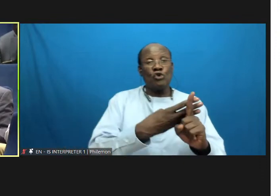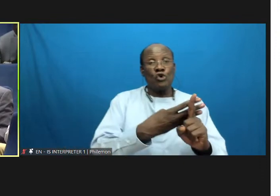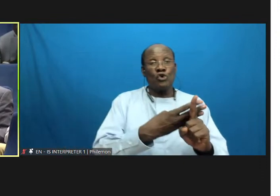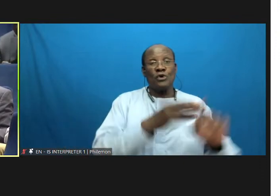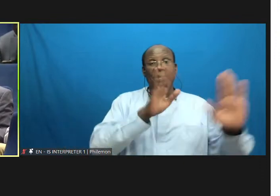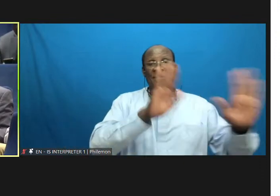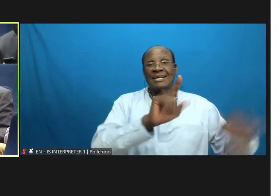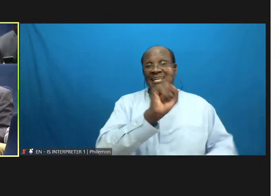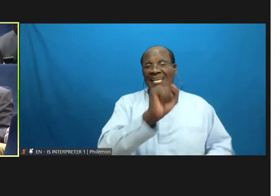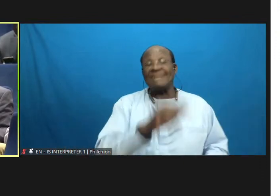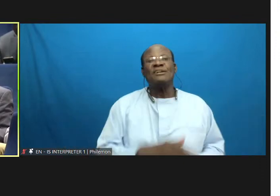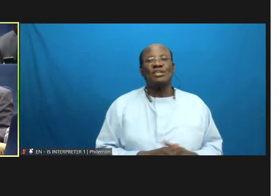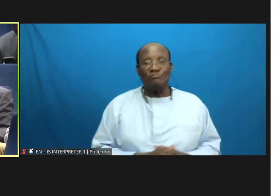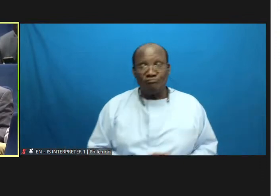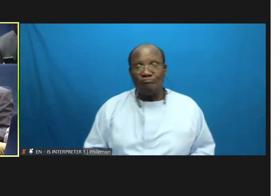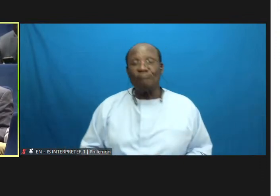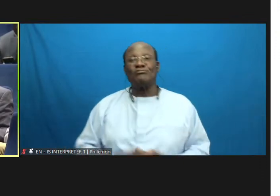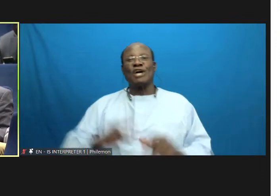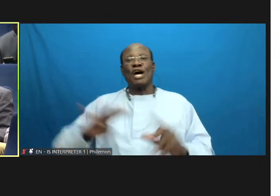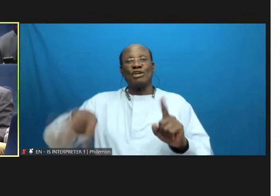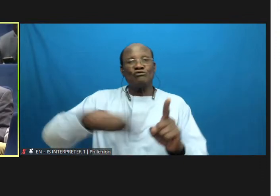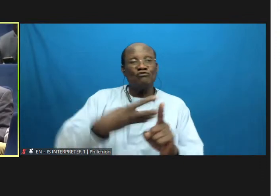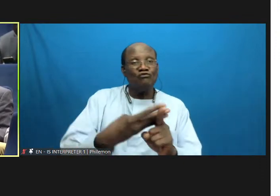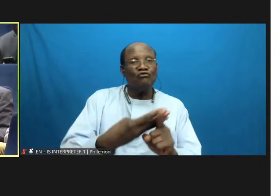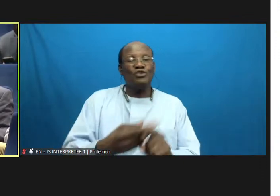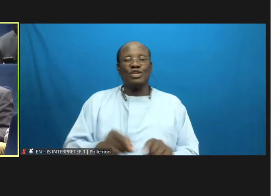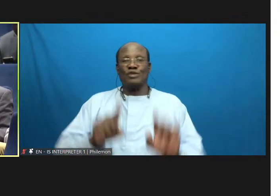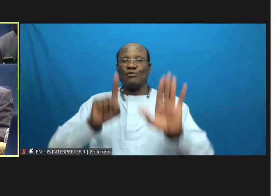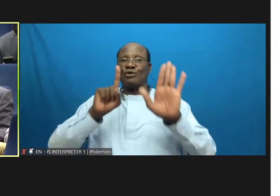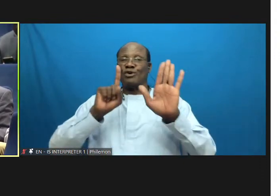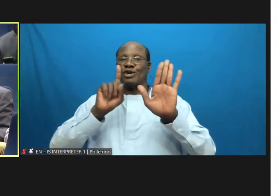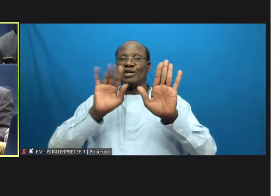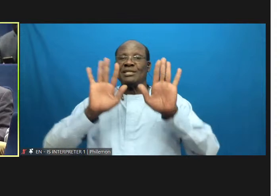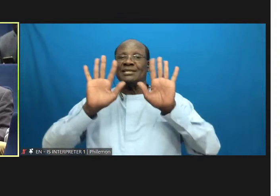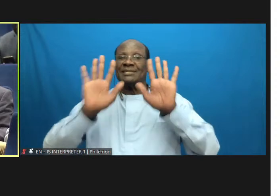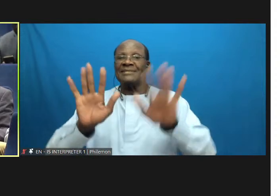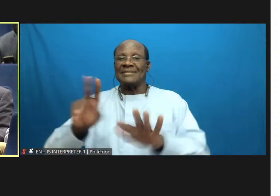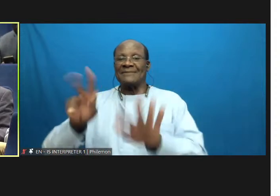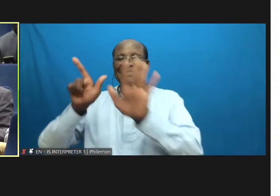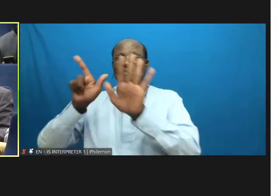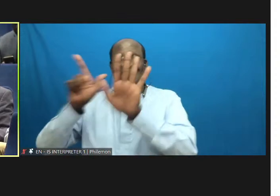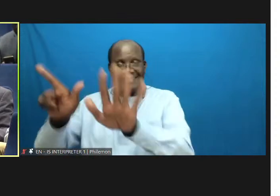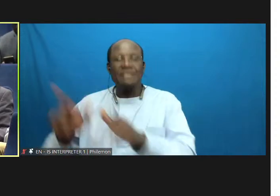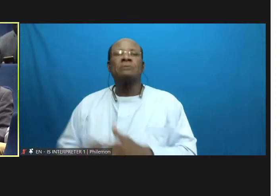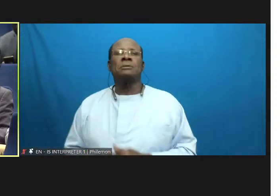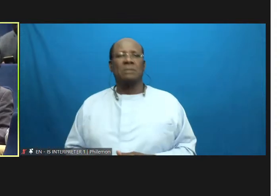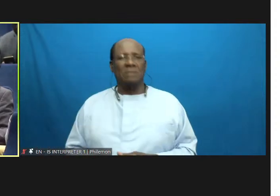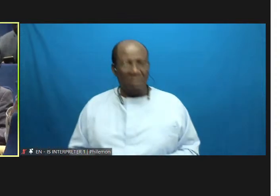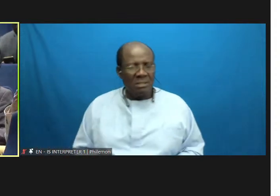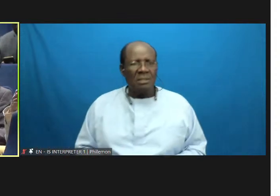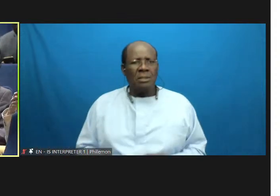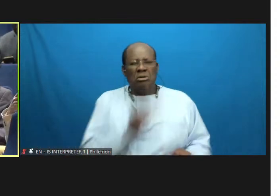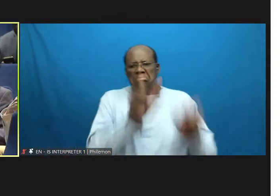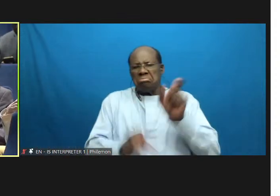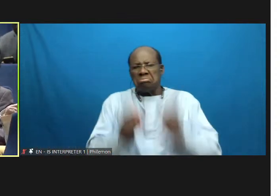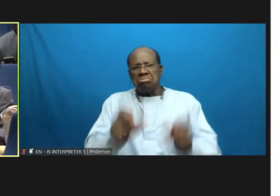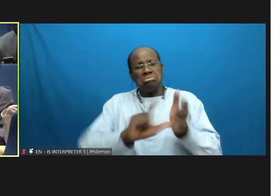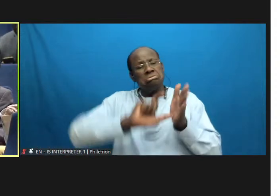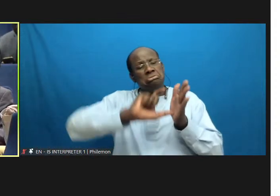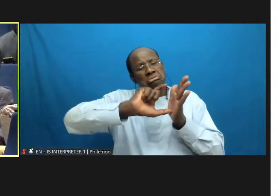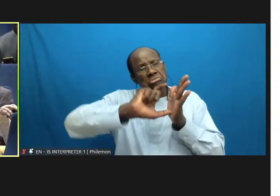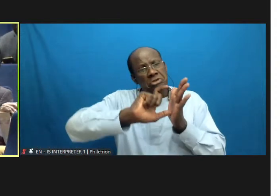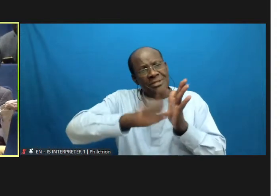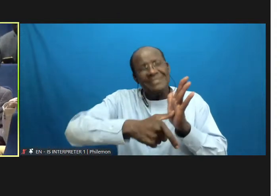of universal design, how persons with disabilities should be able to